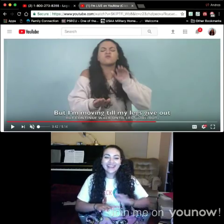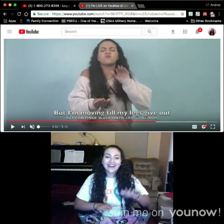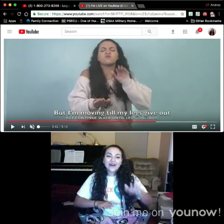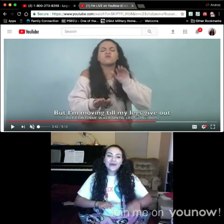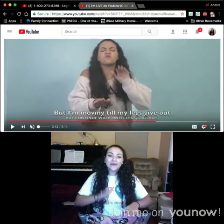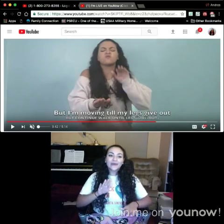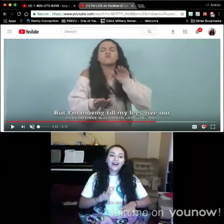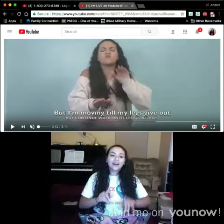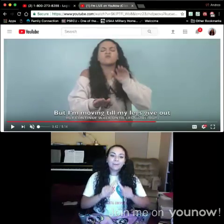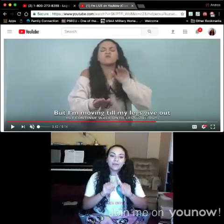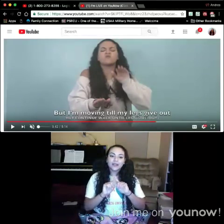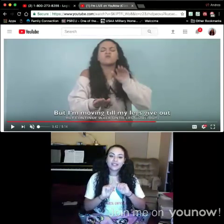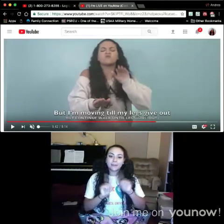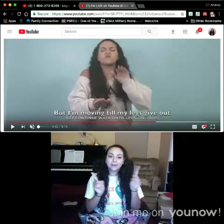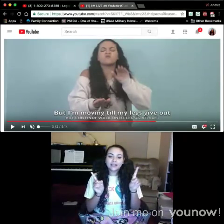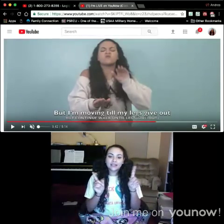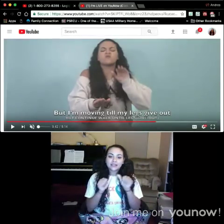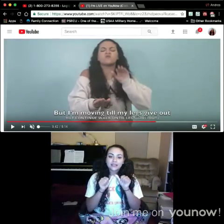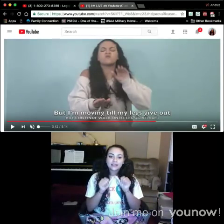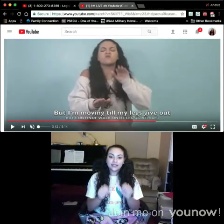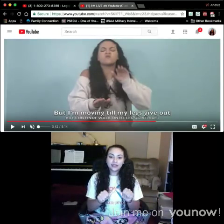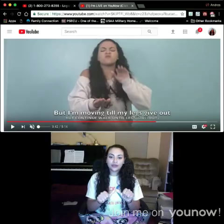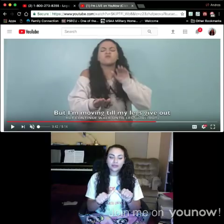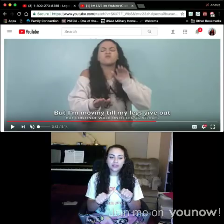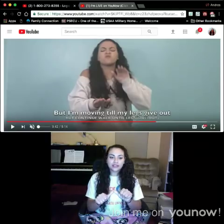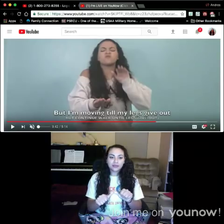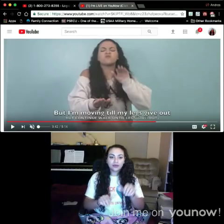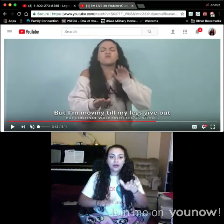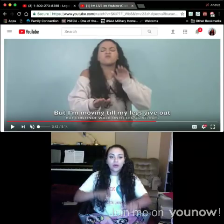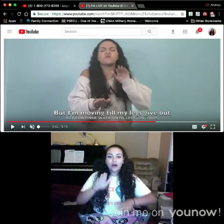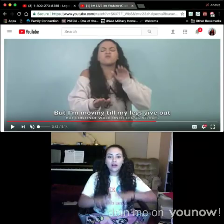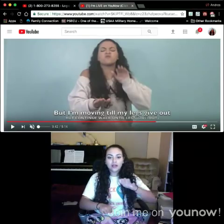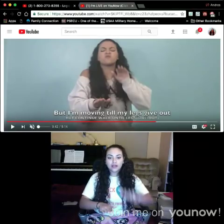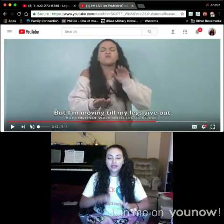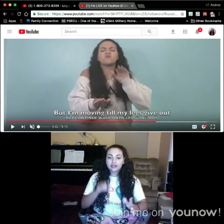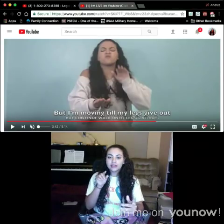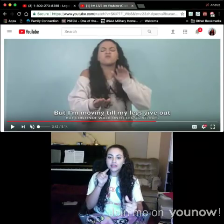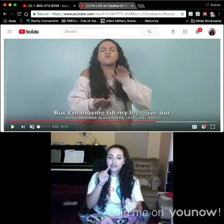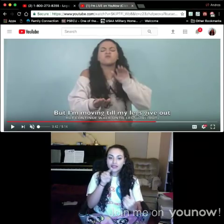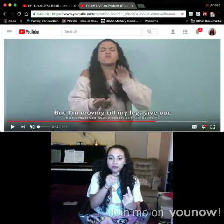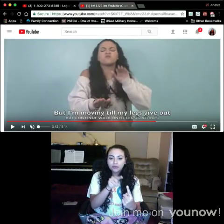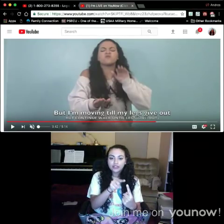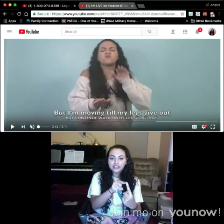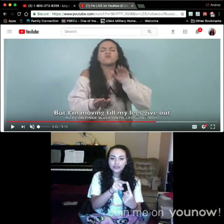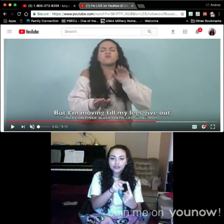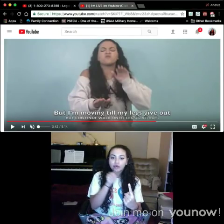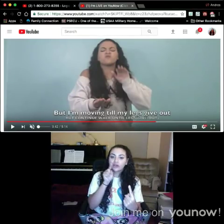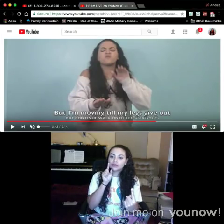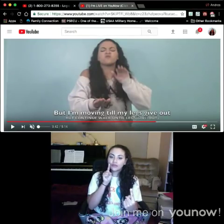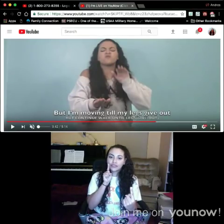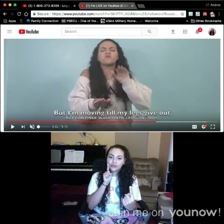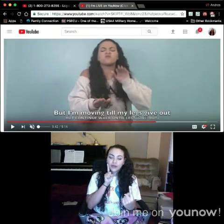thing. Walk. So I sign but. Continue, same signs as before. Walk until, for until